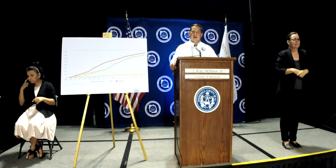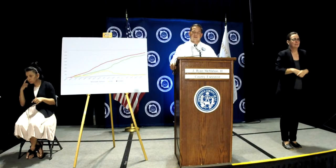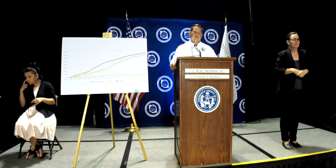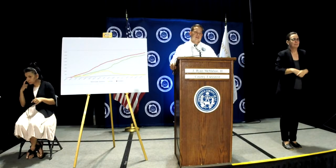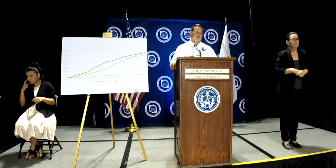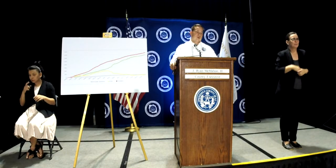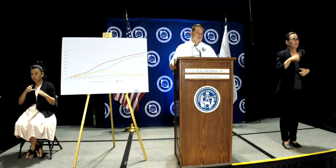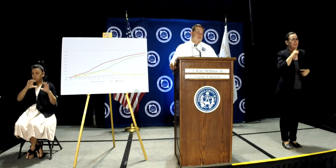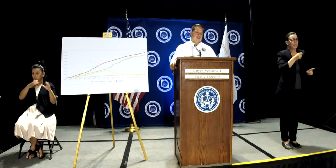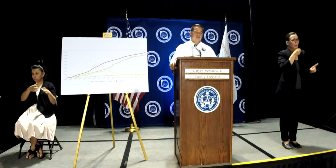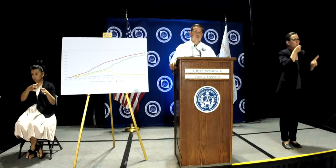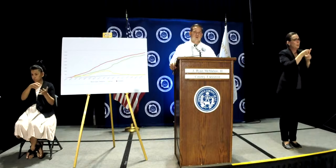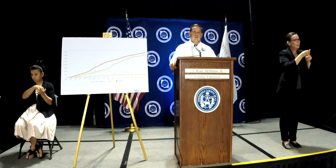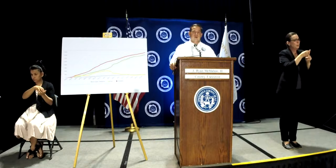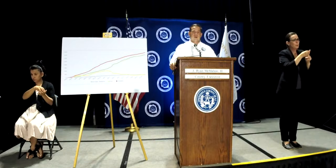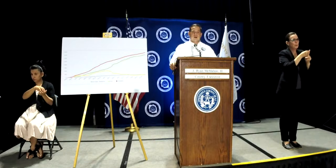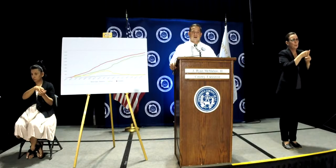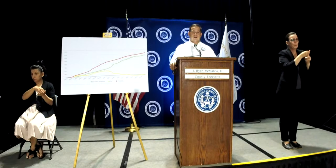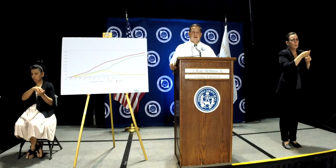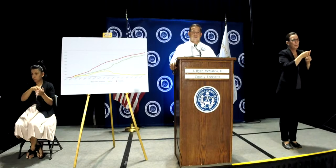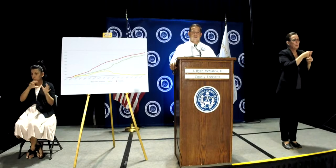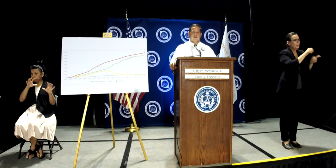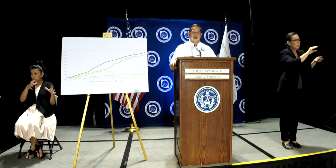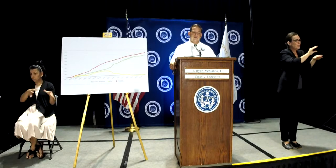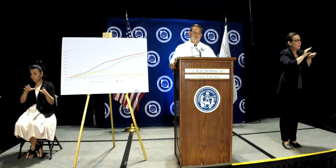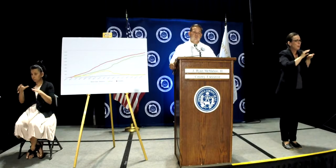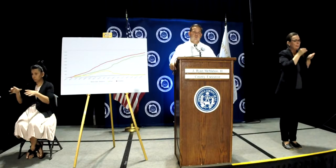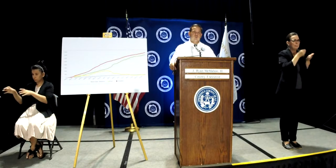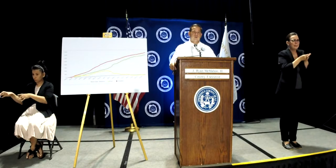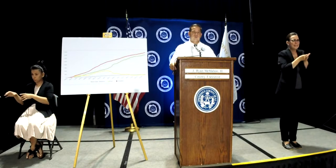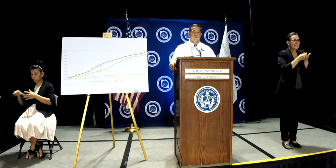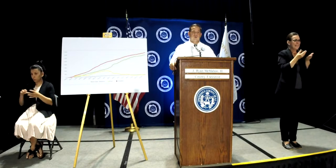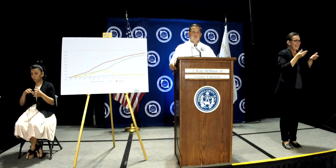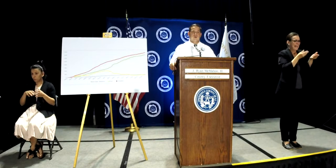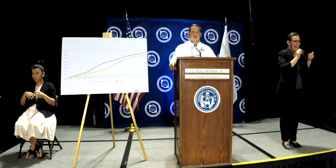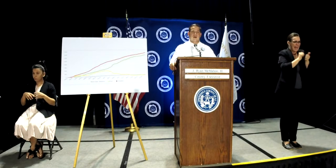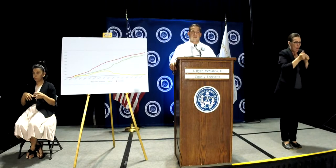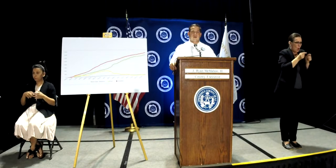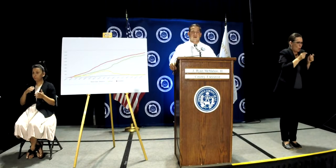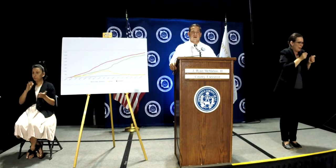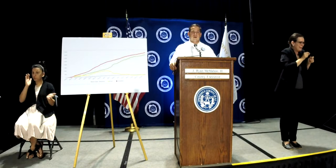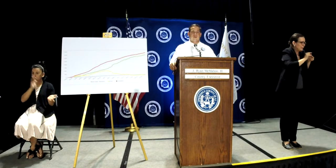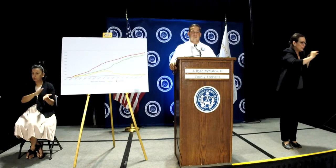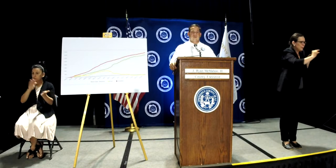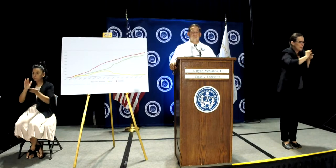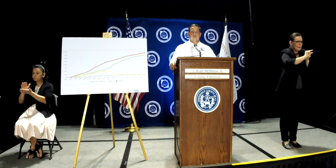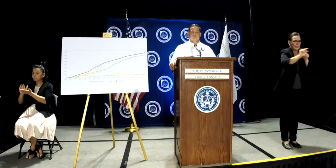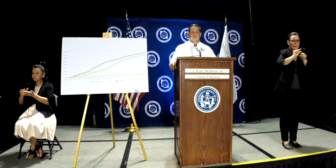sales tax, what does the feds do? Other than that, we will look at